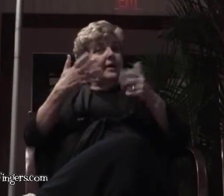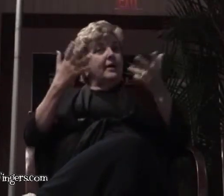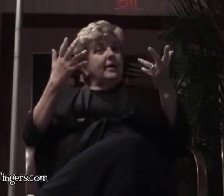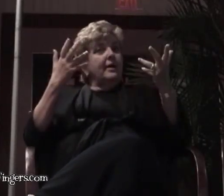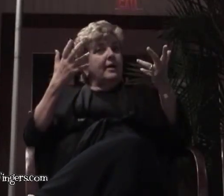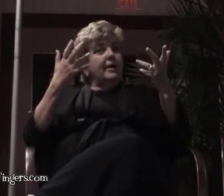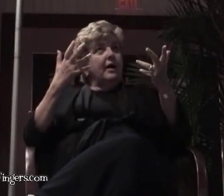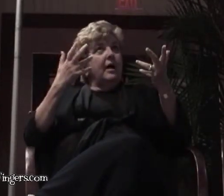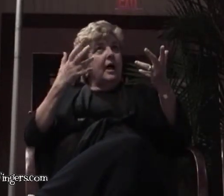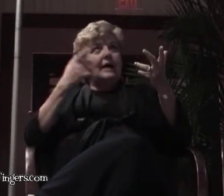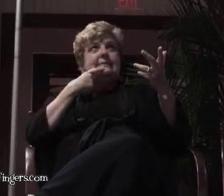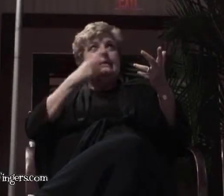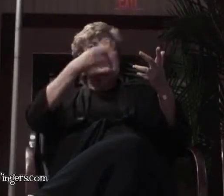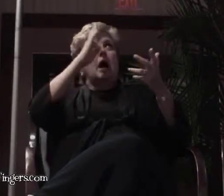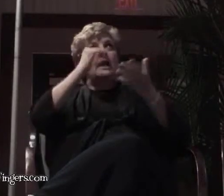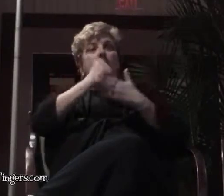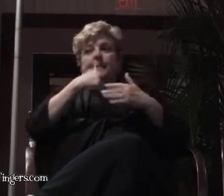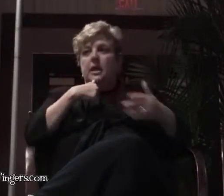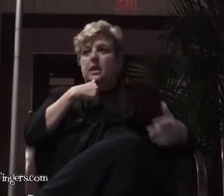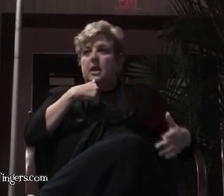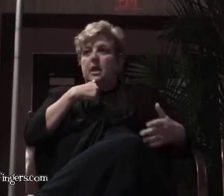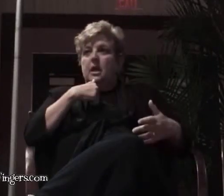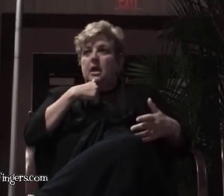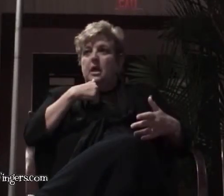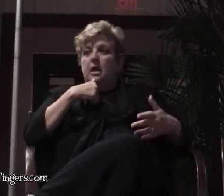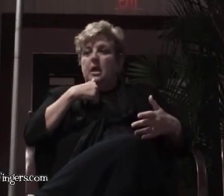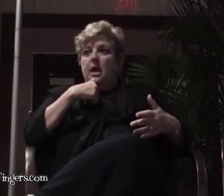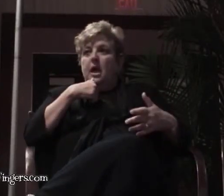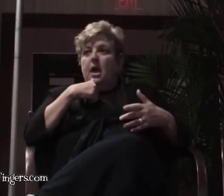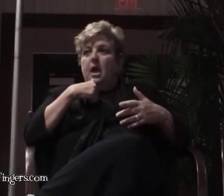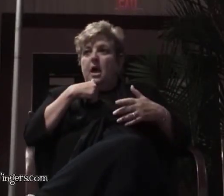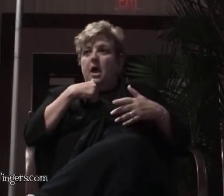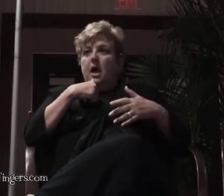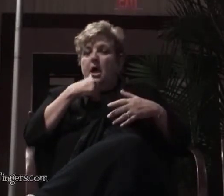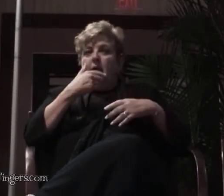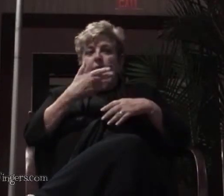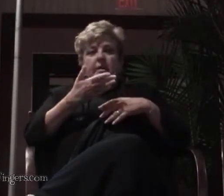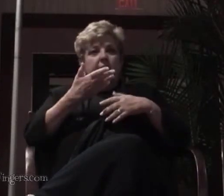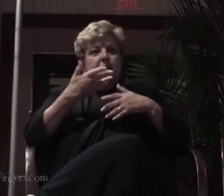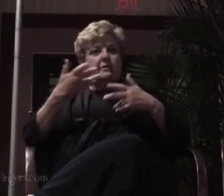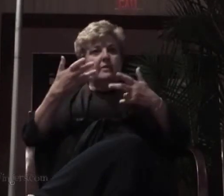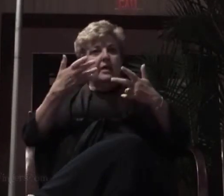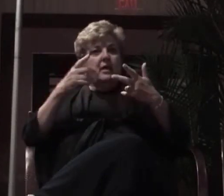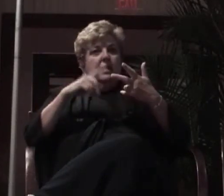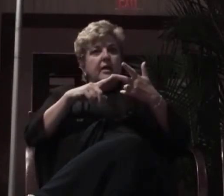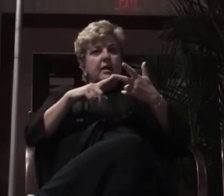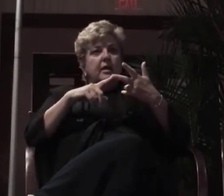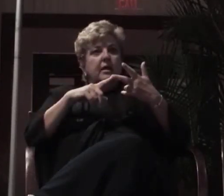help me. And the very next thought I had on September 22nd, 1968 was, there is no God.